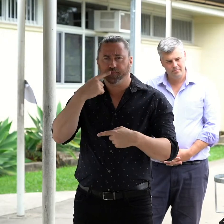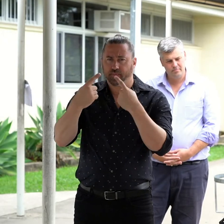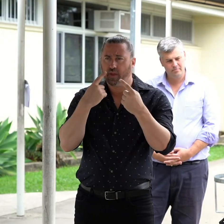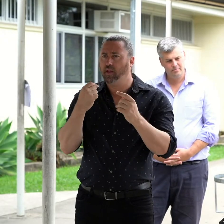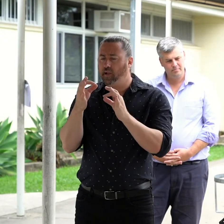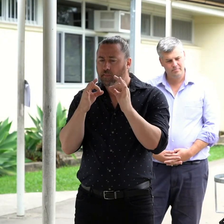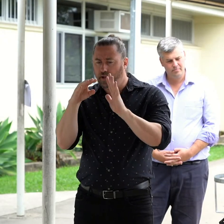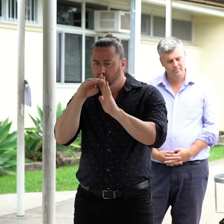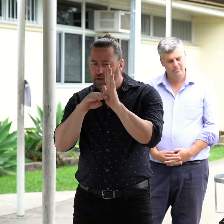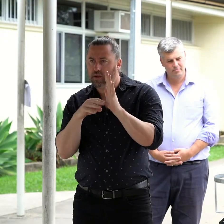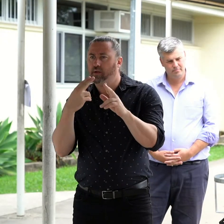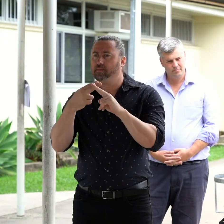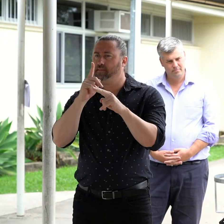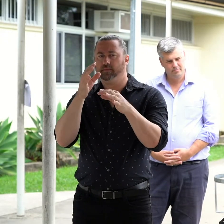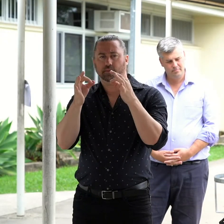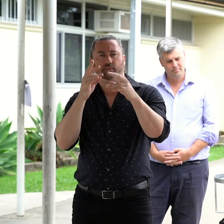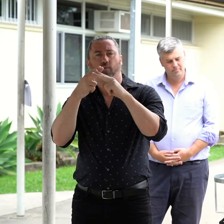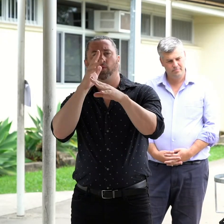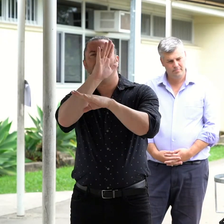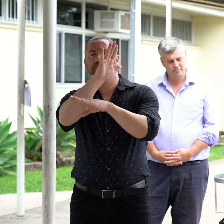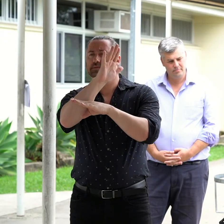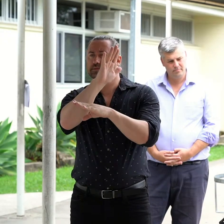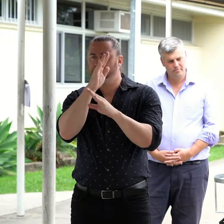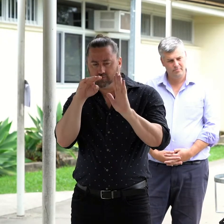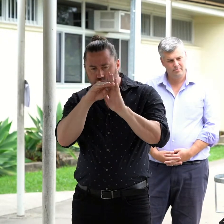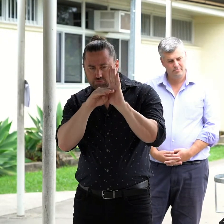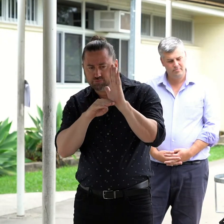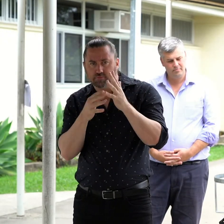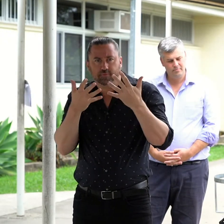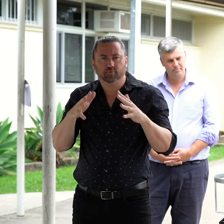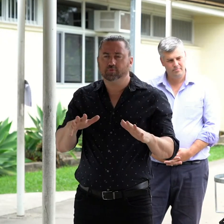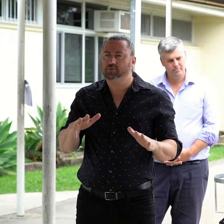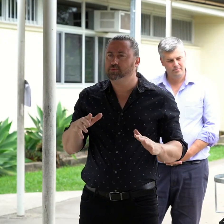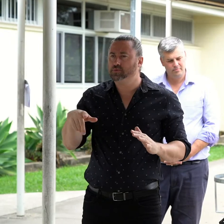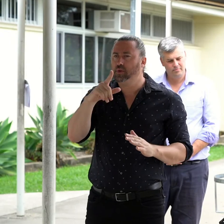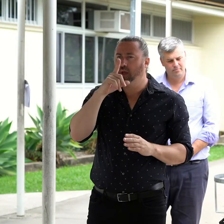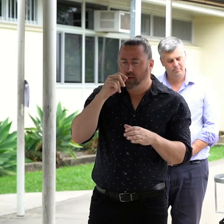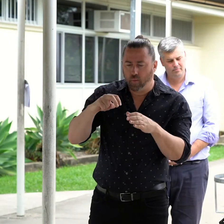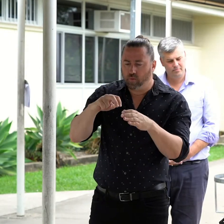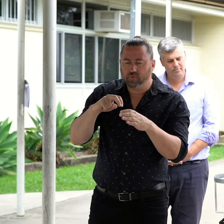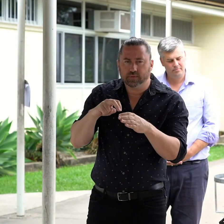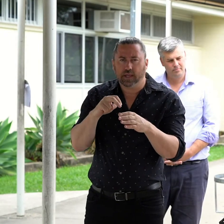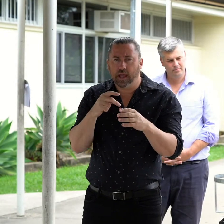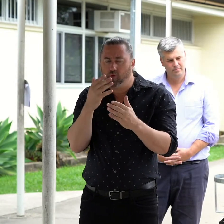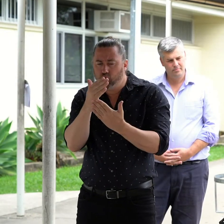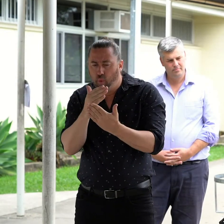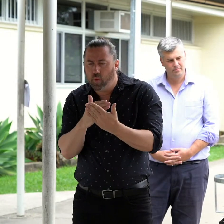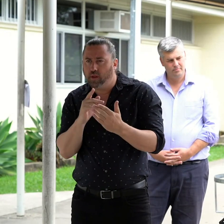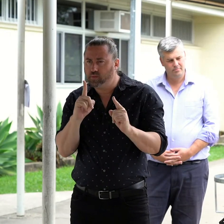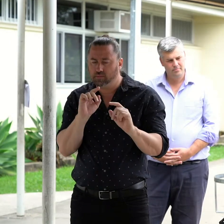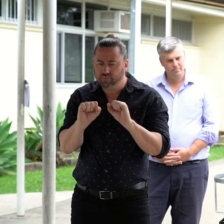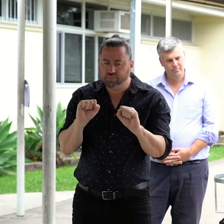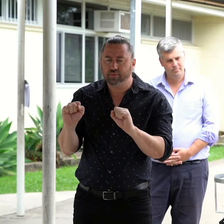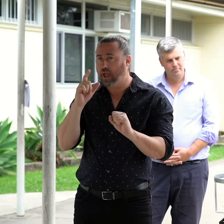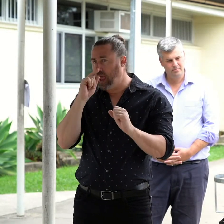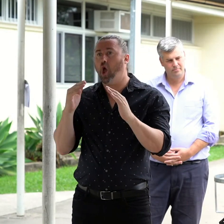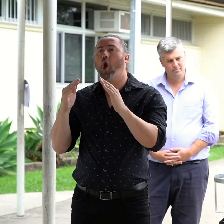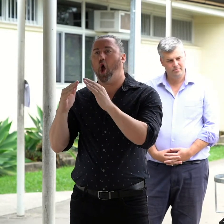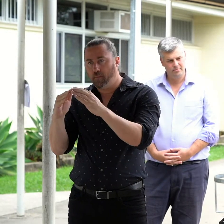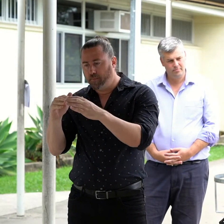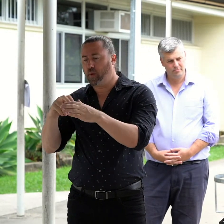roadmap as far as the international and domestic arrivals and when people can quarantine, and people being able to quarantine at home at that